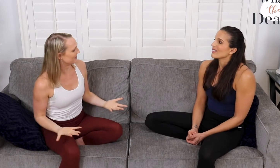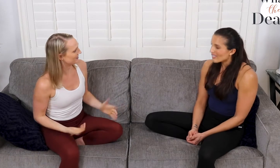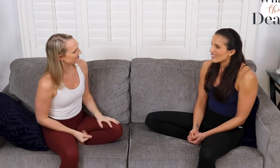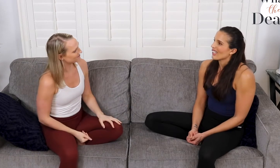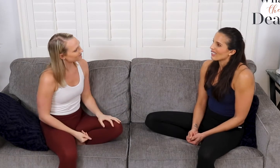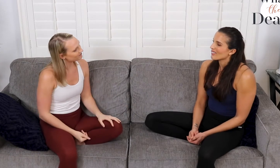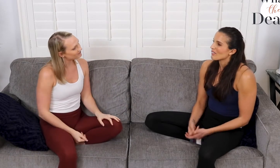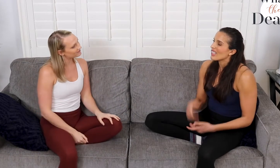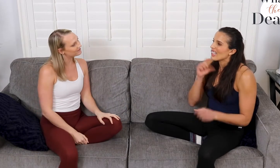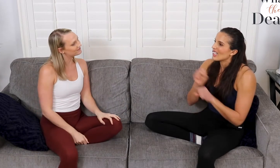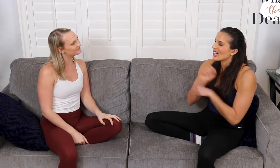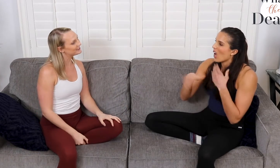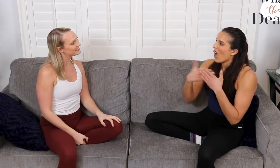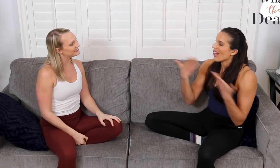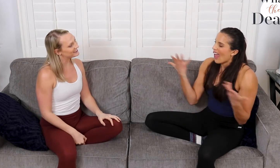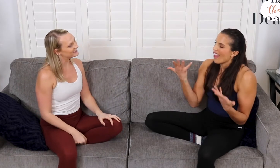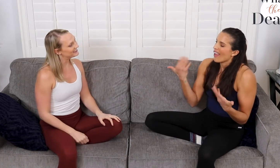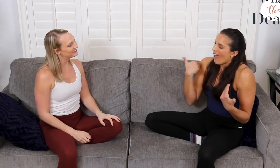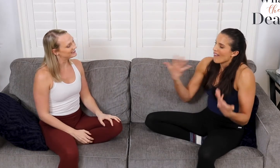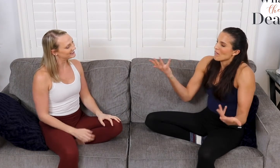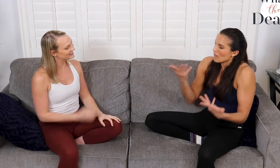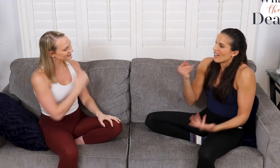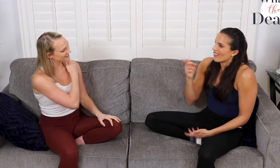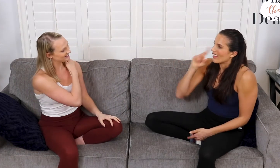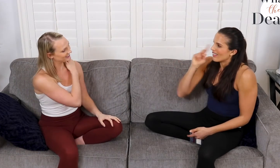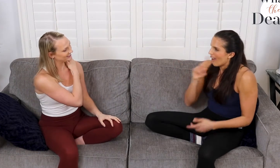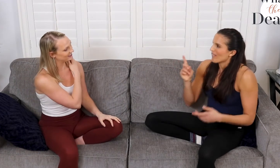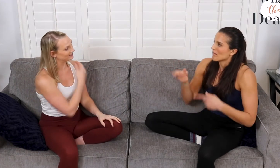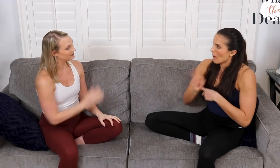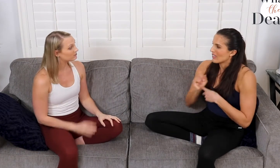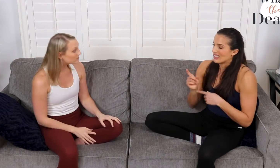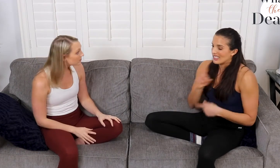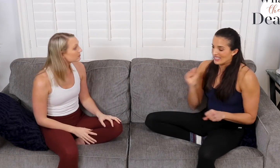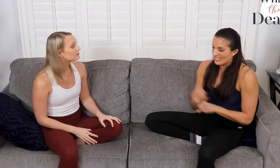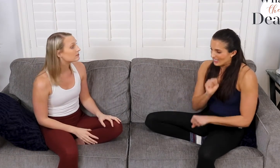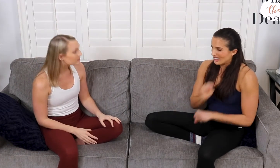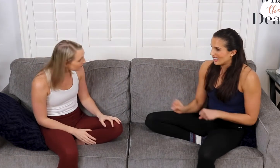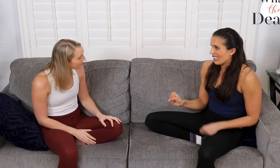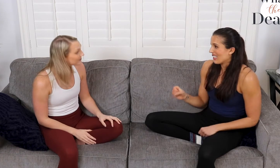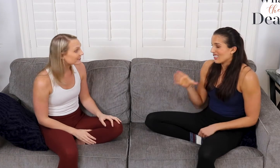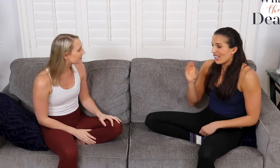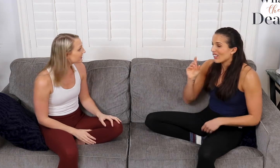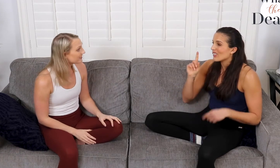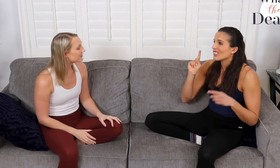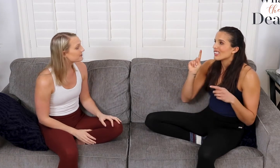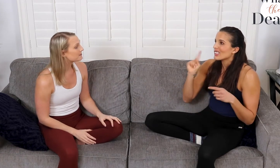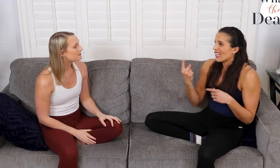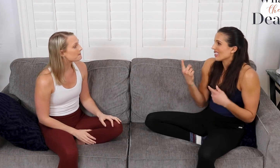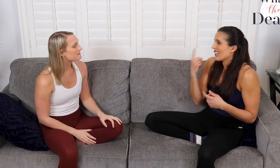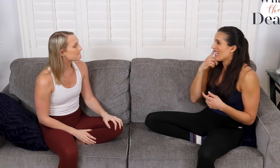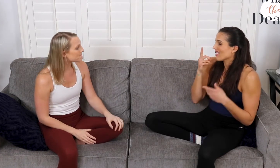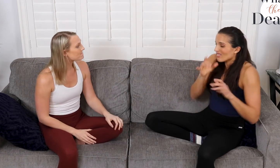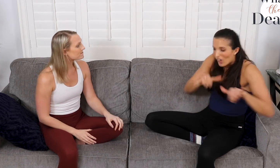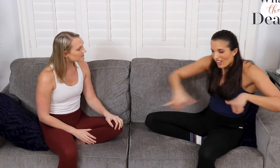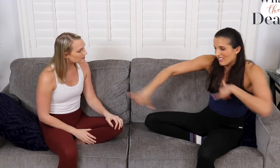you already go in there so tense. And so I think it's important to have that connection with the nurse and know that we are okay. We're human. We are